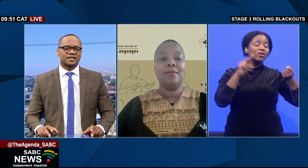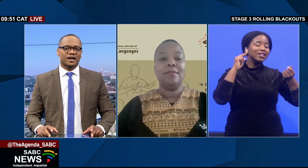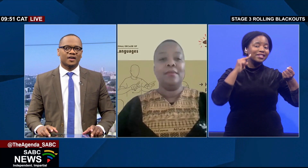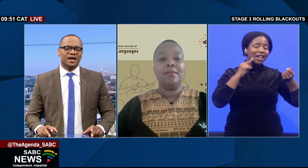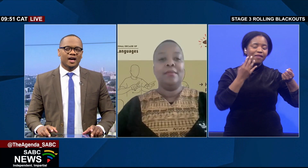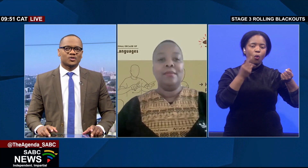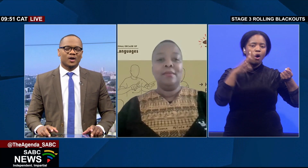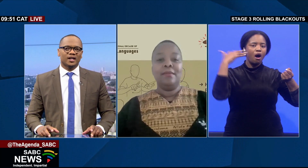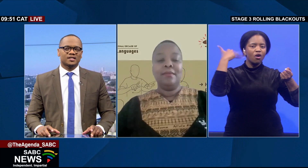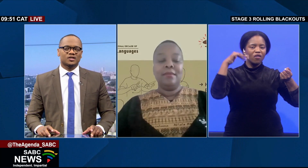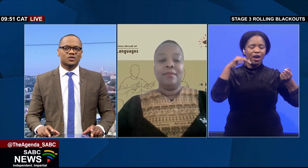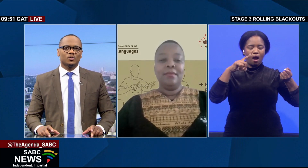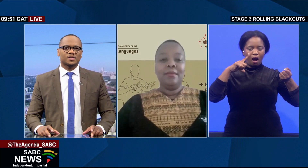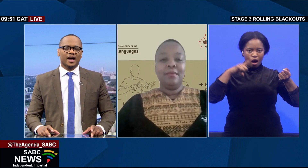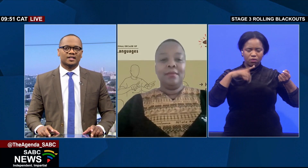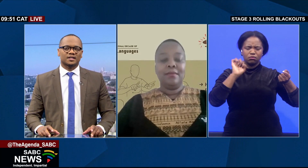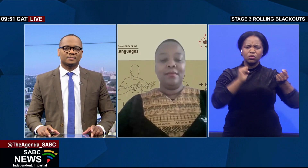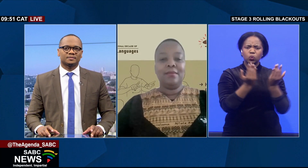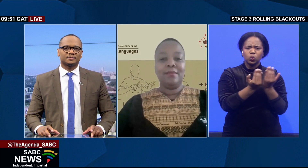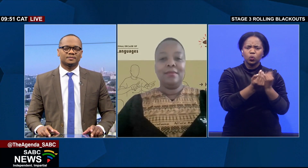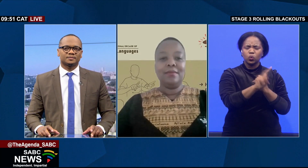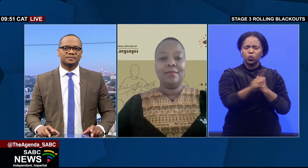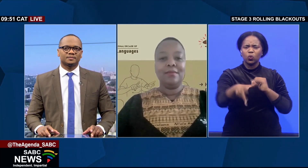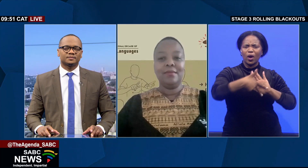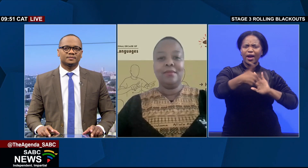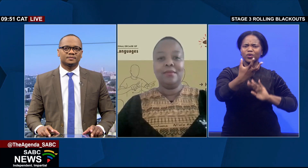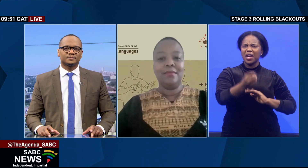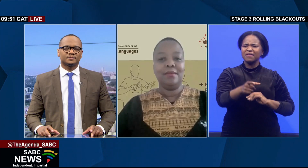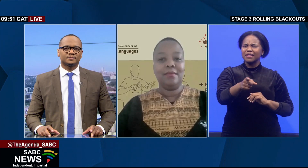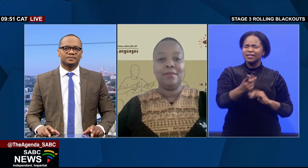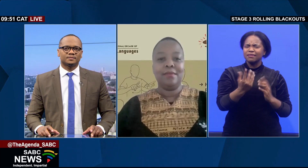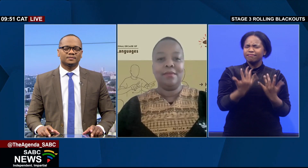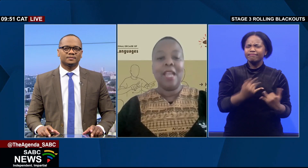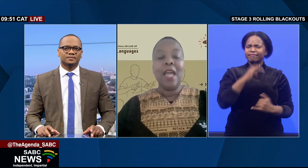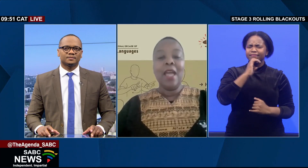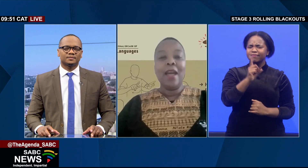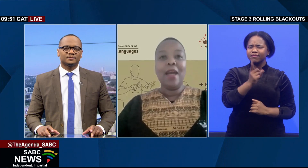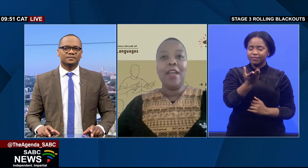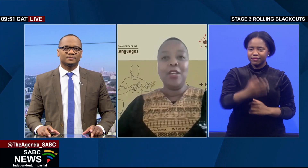hearing or who are deaf, as well as the Schools Act.